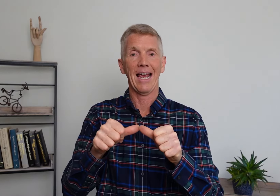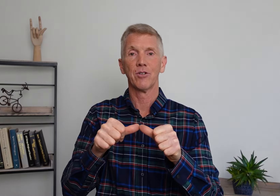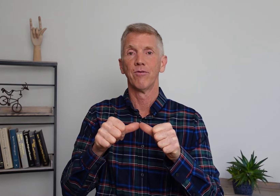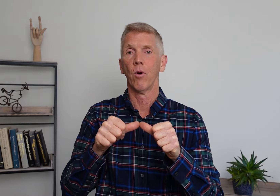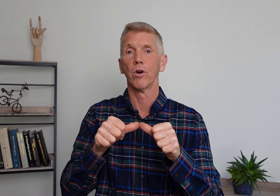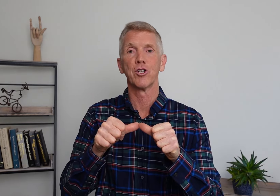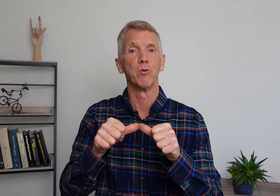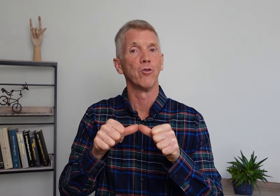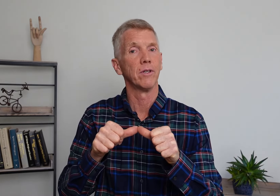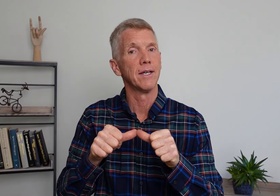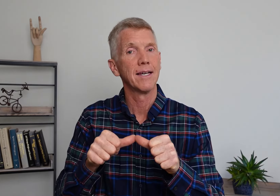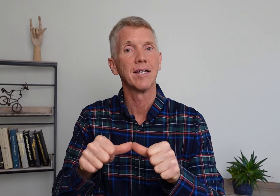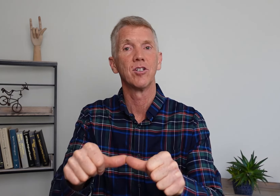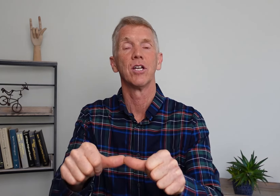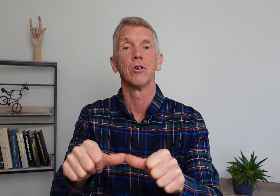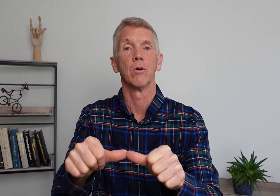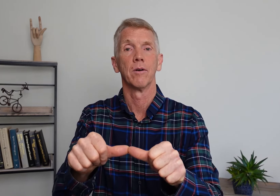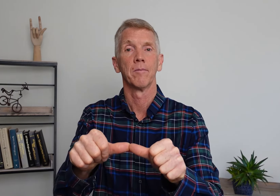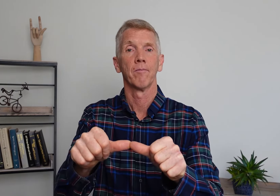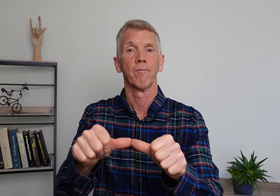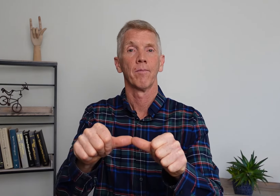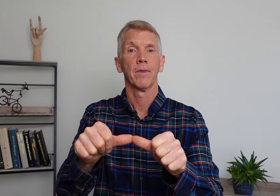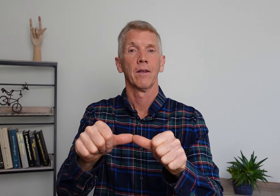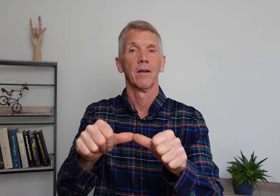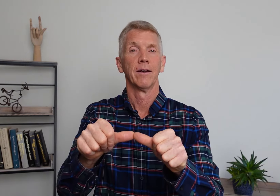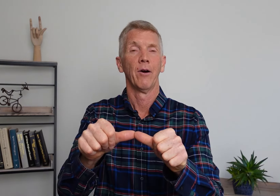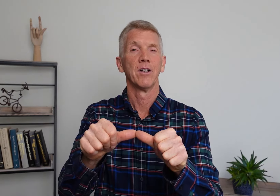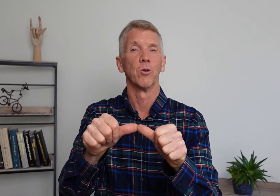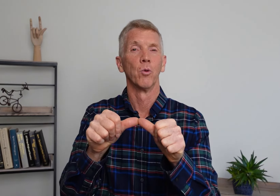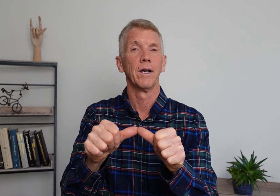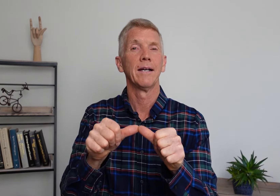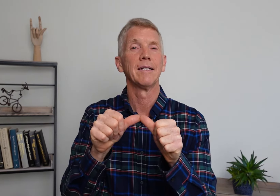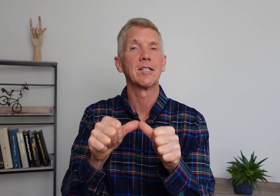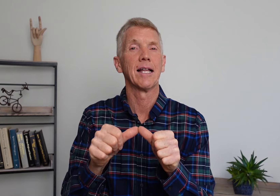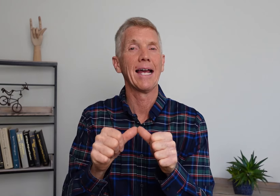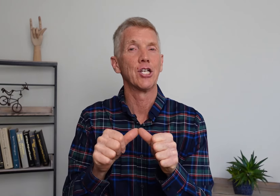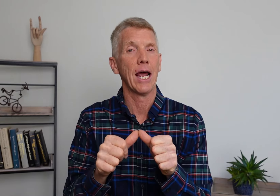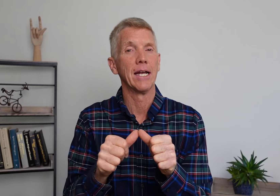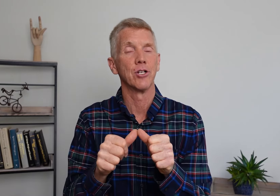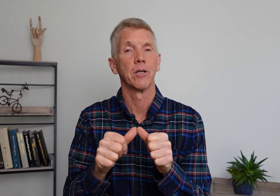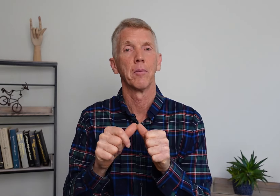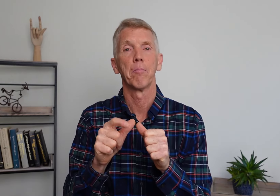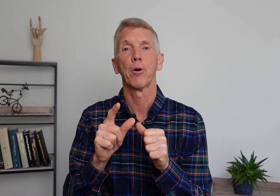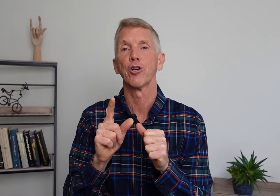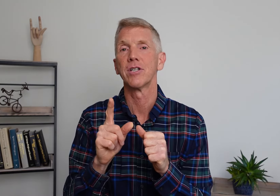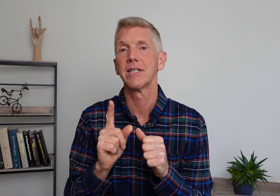and forward smoothly, continue. Now here's a really slight change.